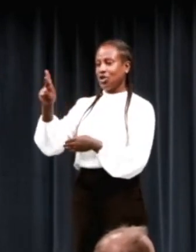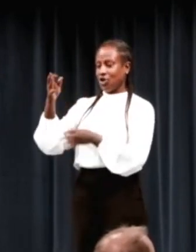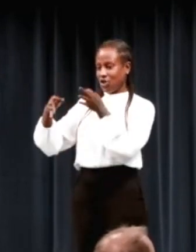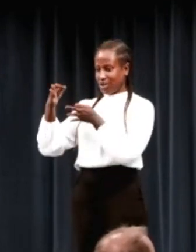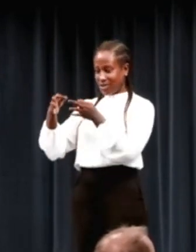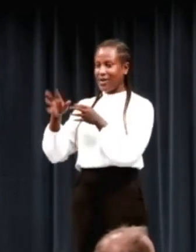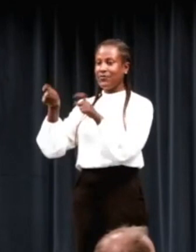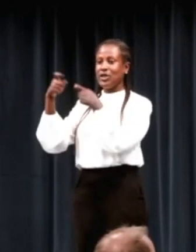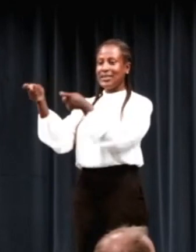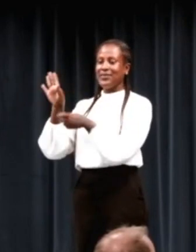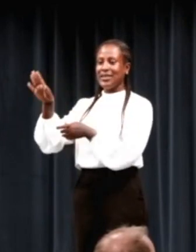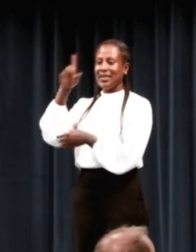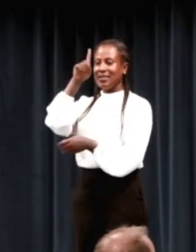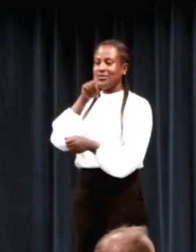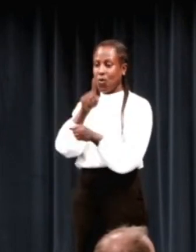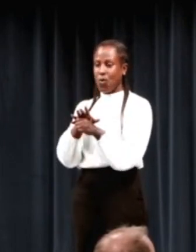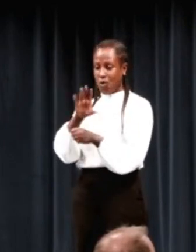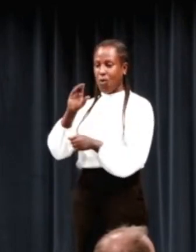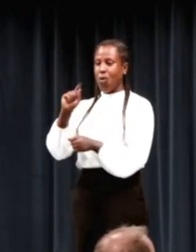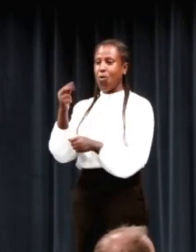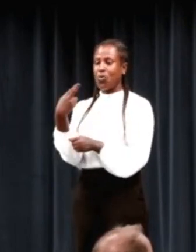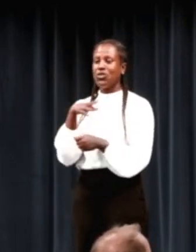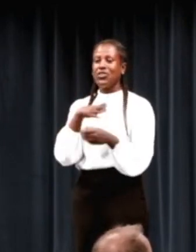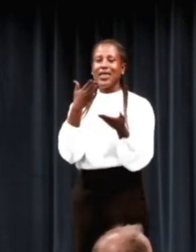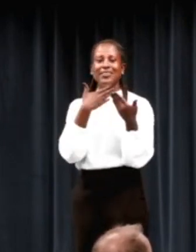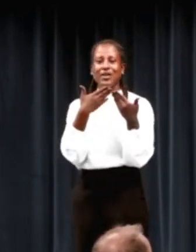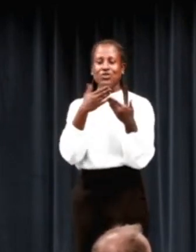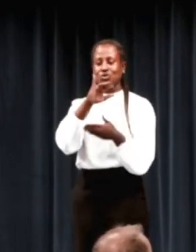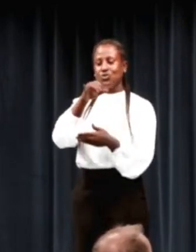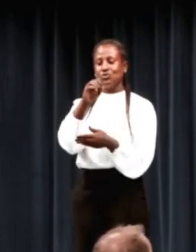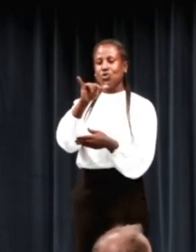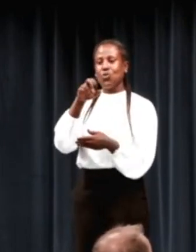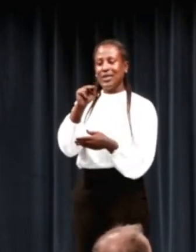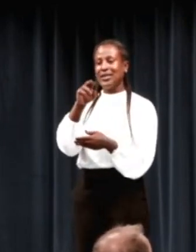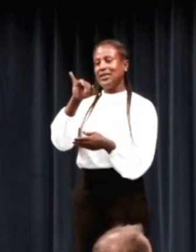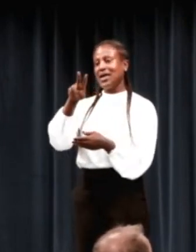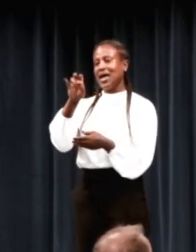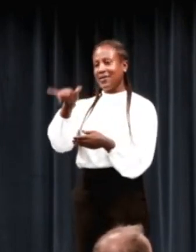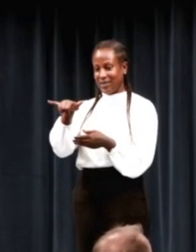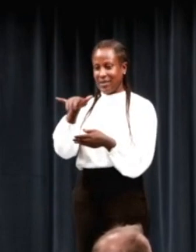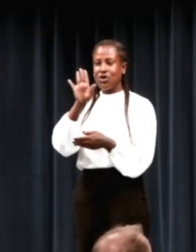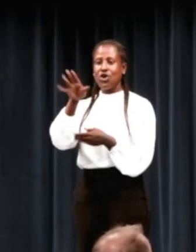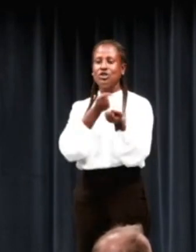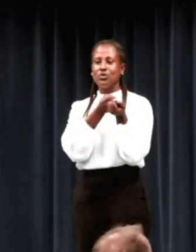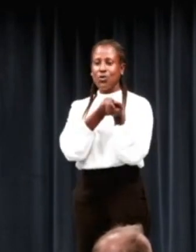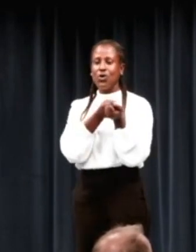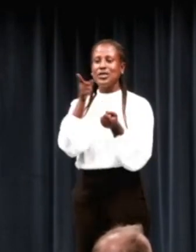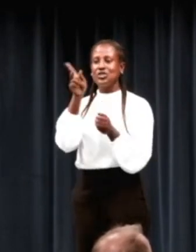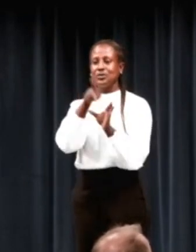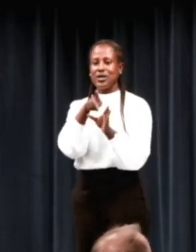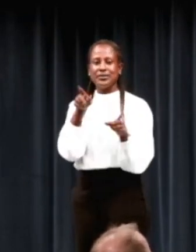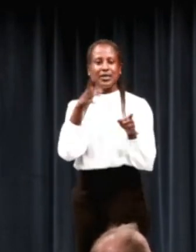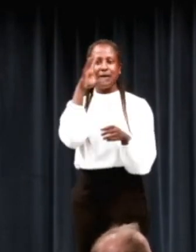his oath. I'd also like to thank Councilwoman Jolene Ivey for being present this morning and for her support. Am I